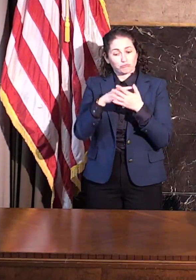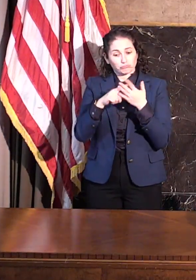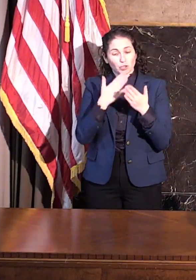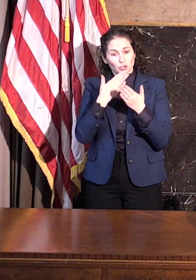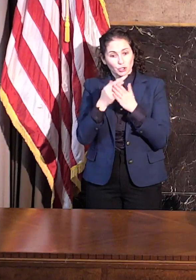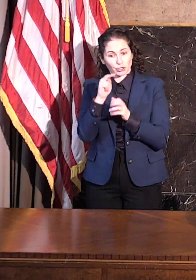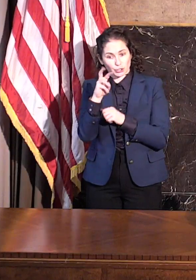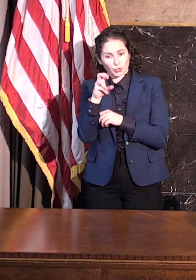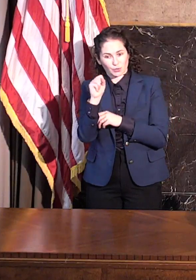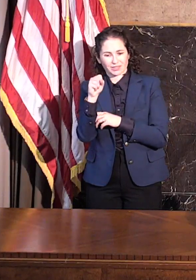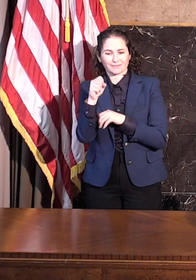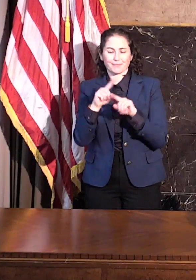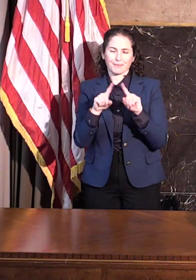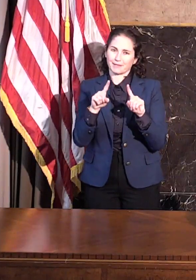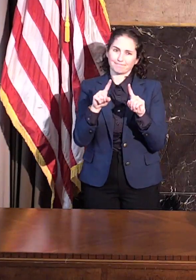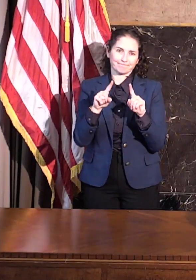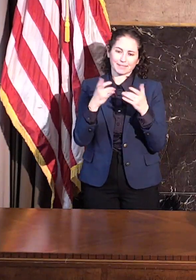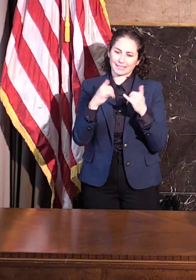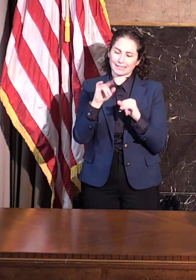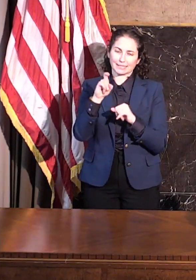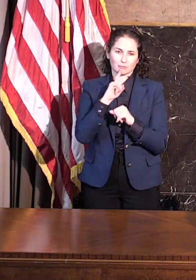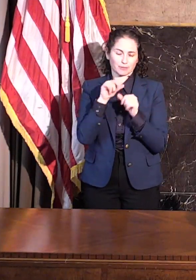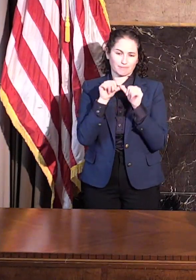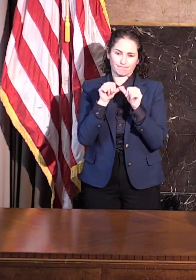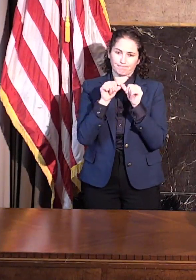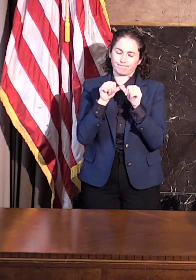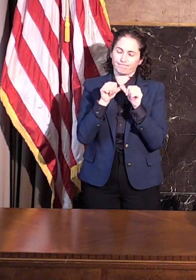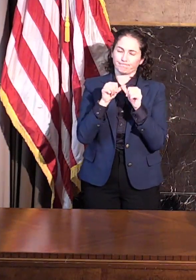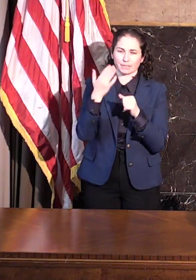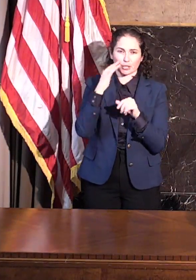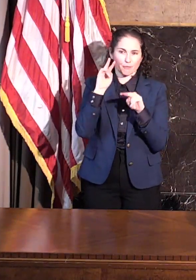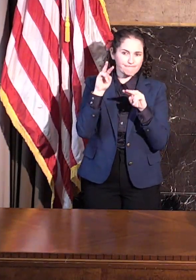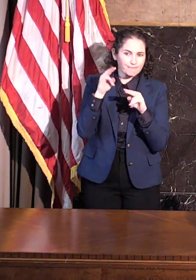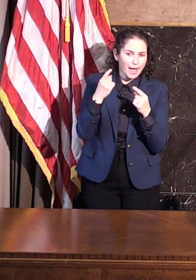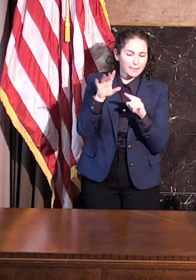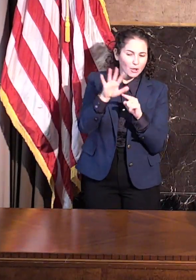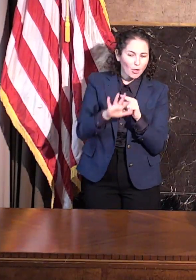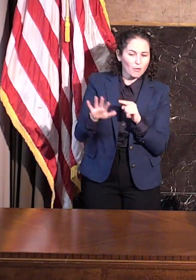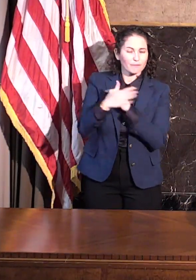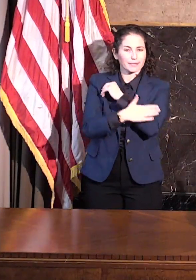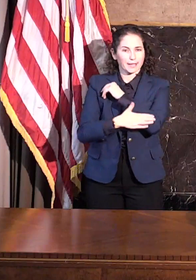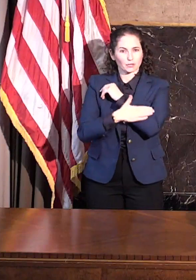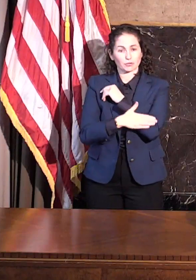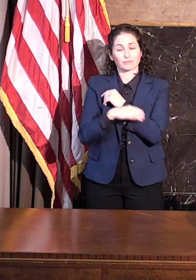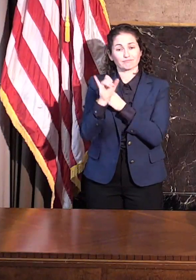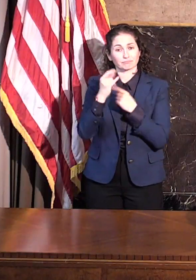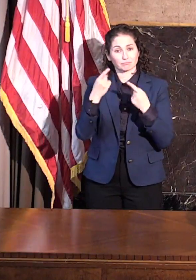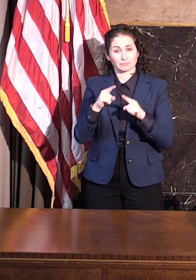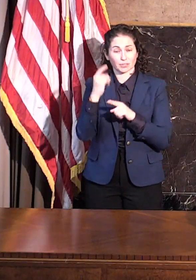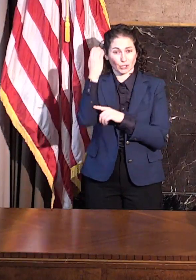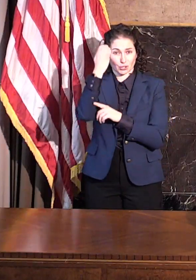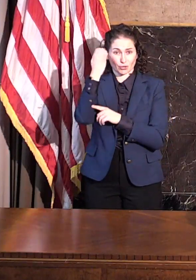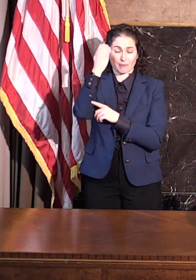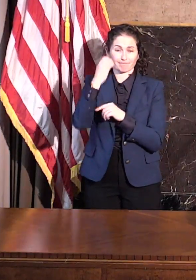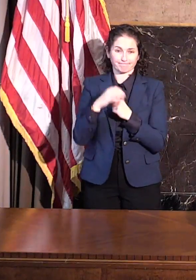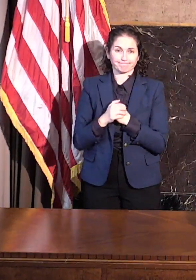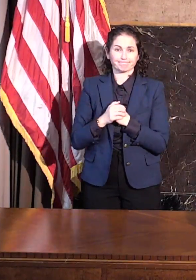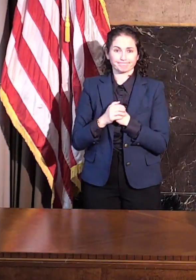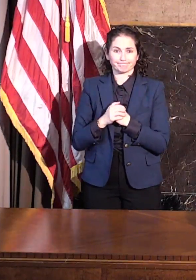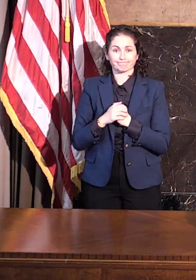which is 8.4%. Compare that to Texas, which is 1.8%. Currently, the UK variant is